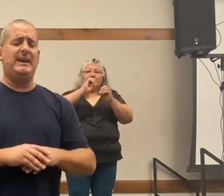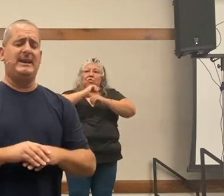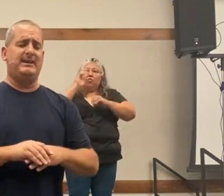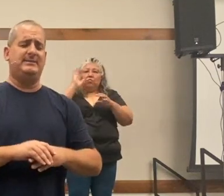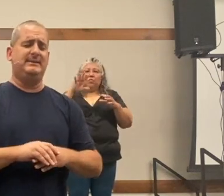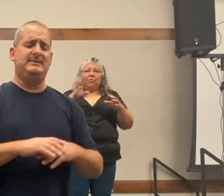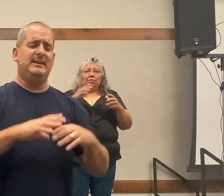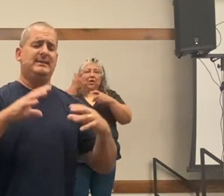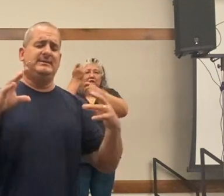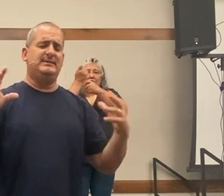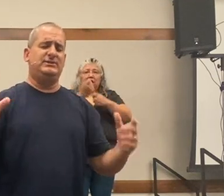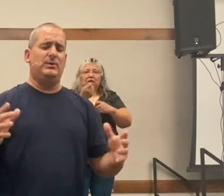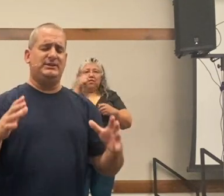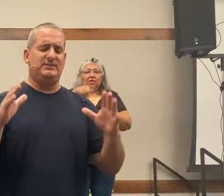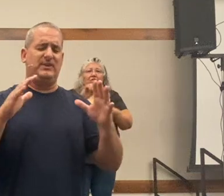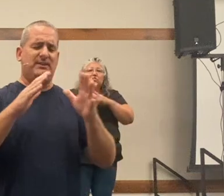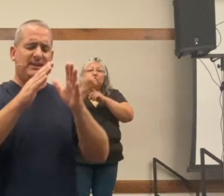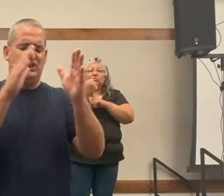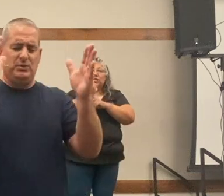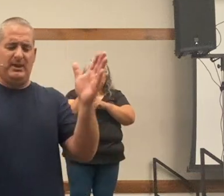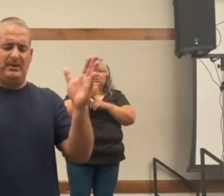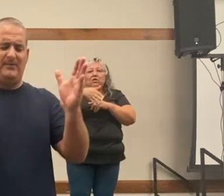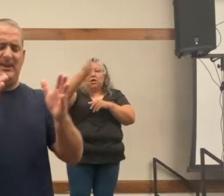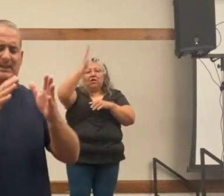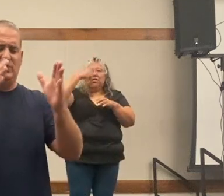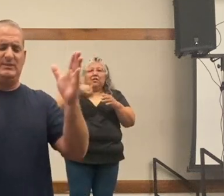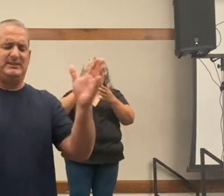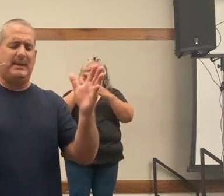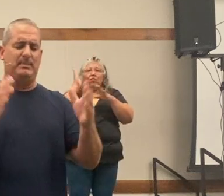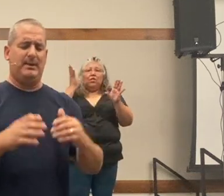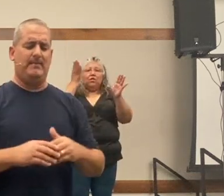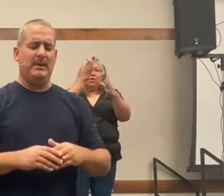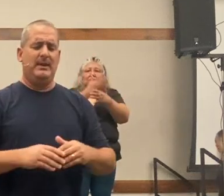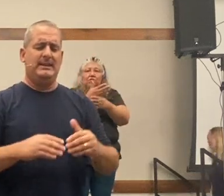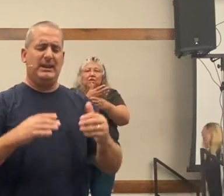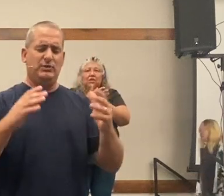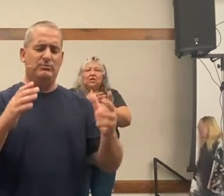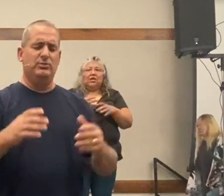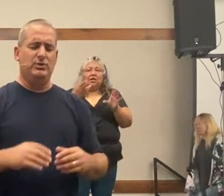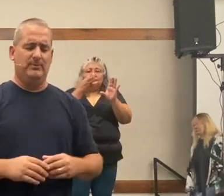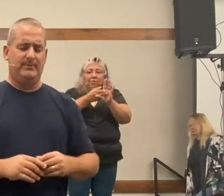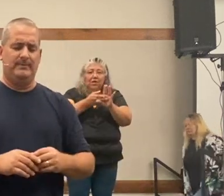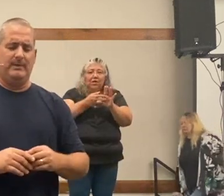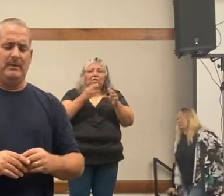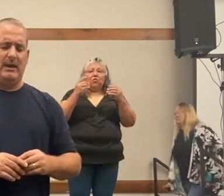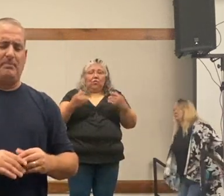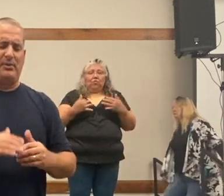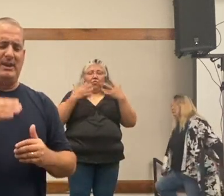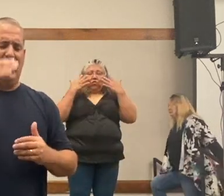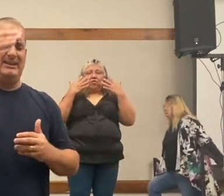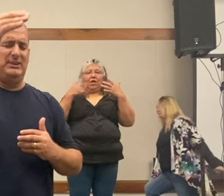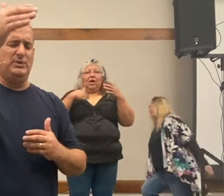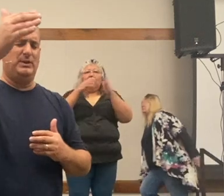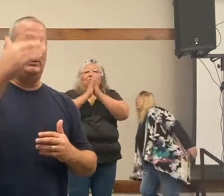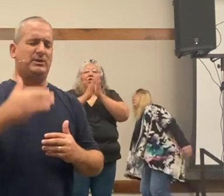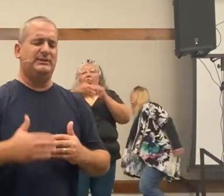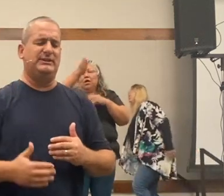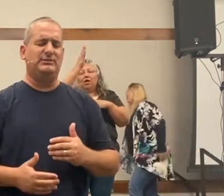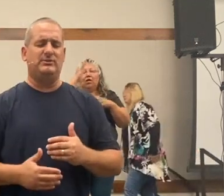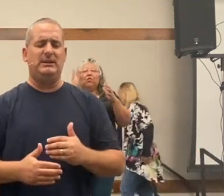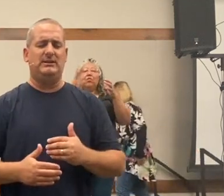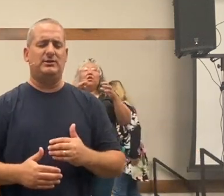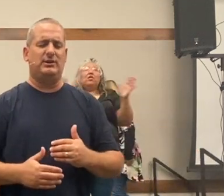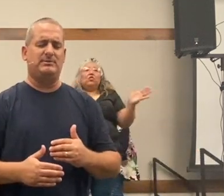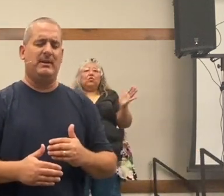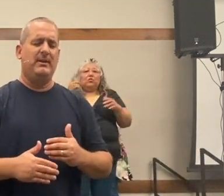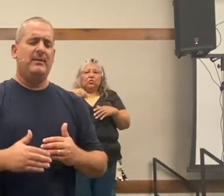be tied down to these situations. Father, that you would intervene, that you would step in, and that you would move. I pray, God, that you would encourage those